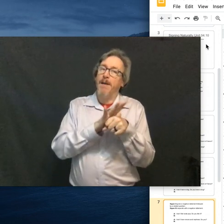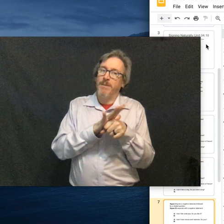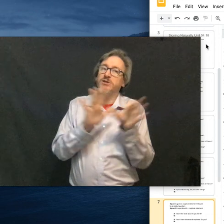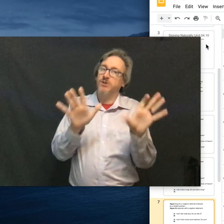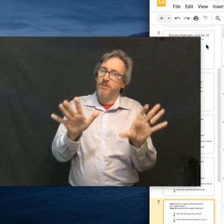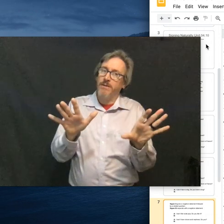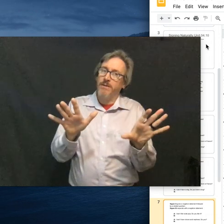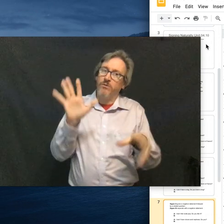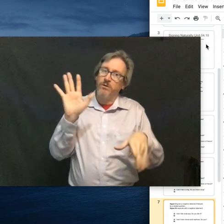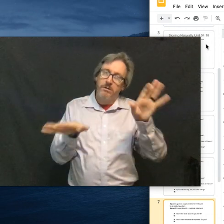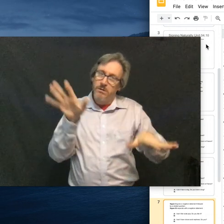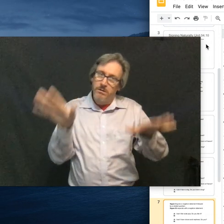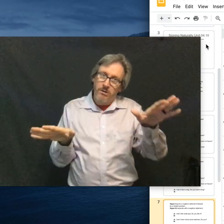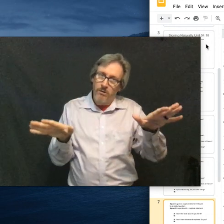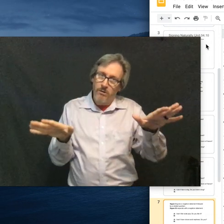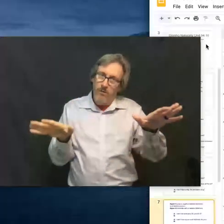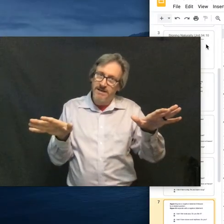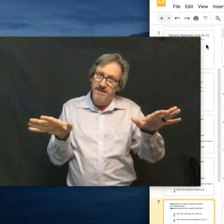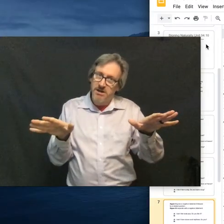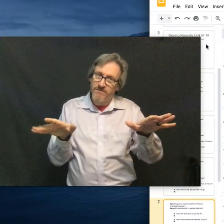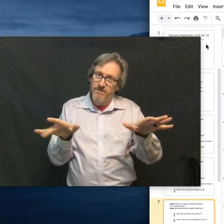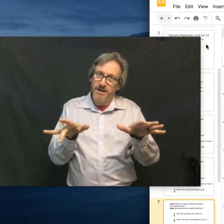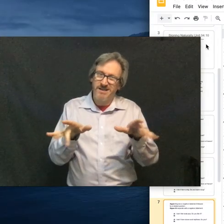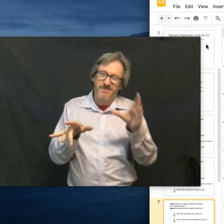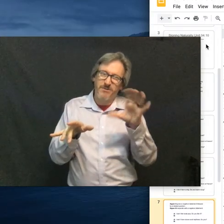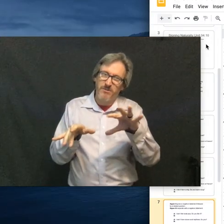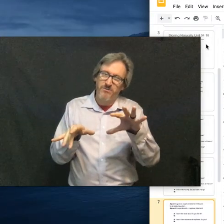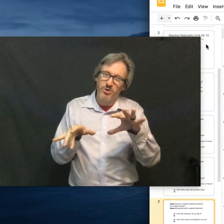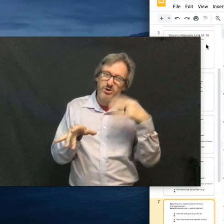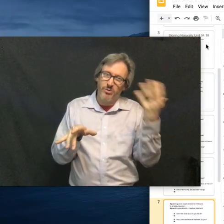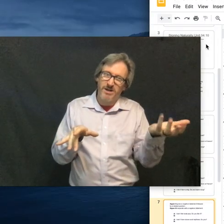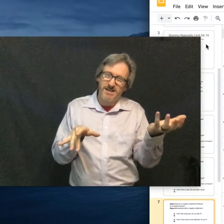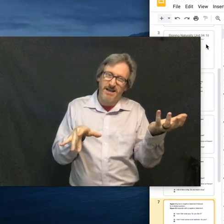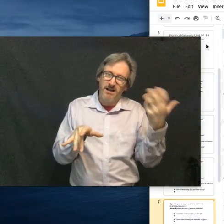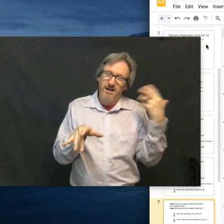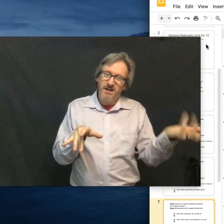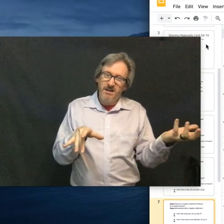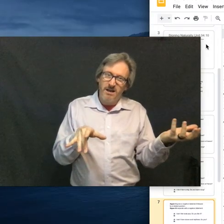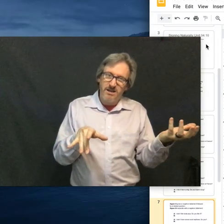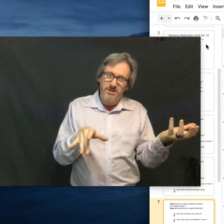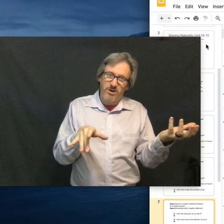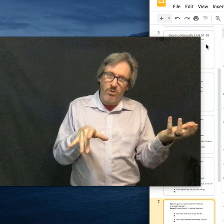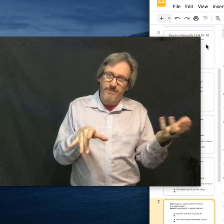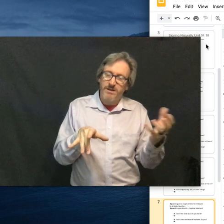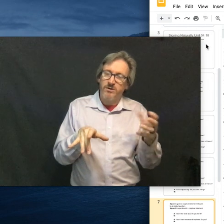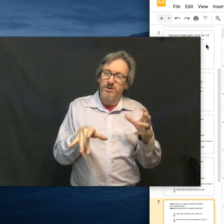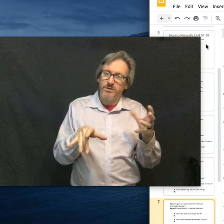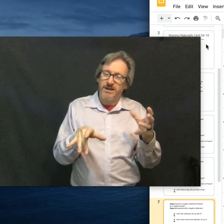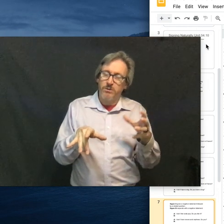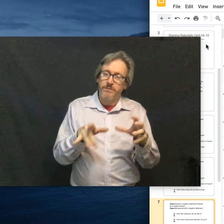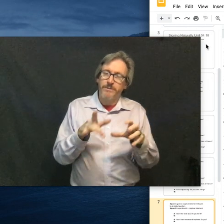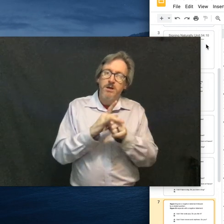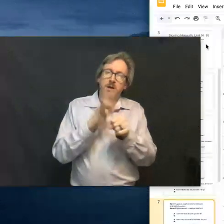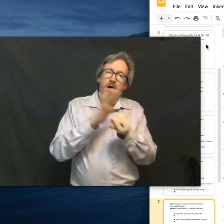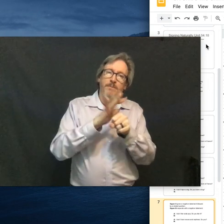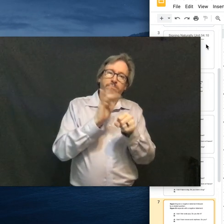soda pop. I put soda pop for, hopefully that takes care of everybody, except for people from Georgia who want to say, do you have a Coke? Or do you